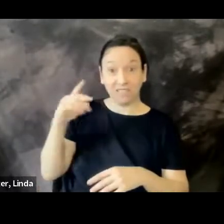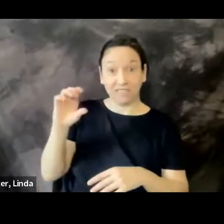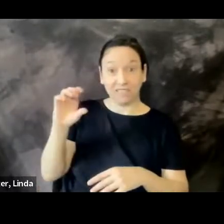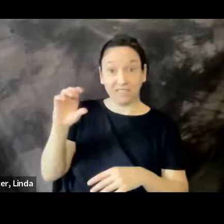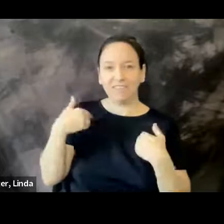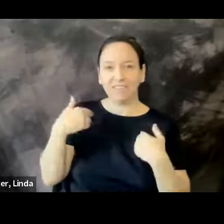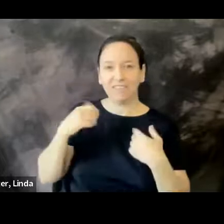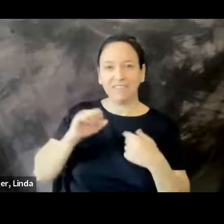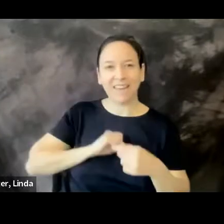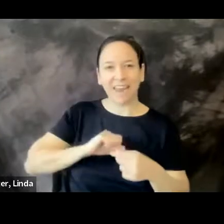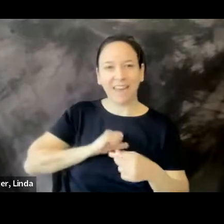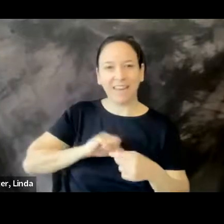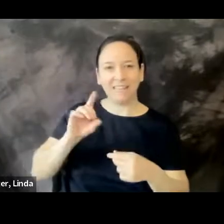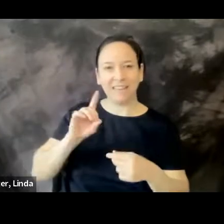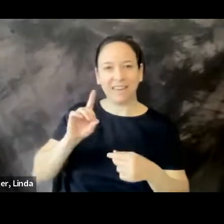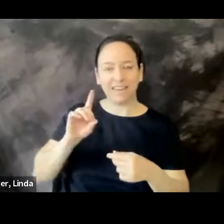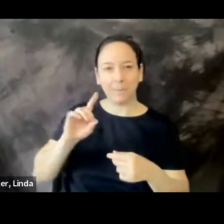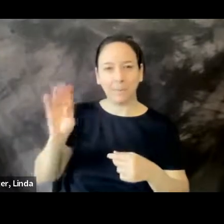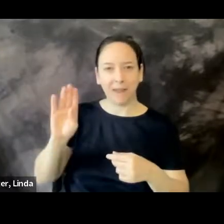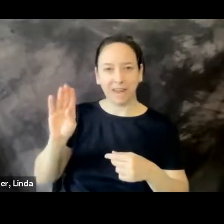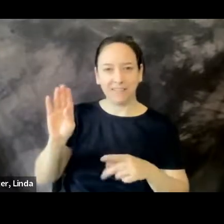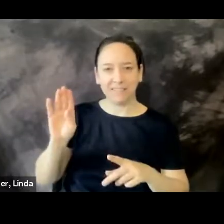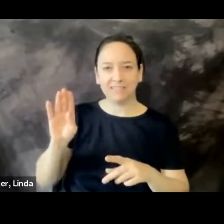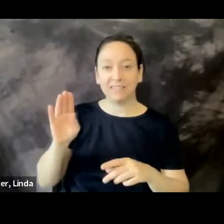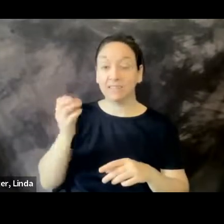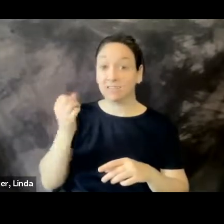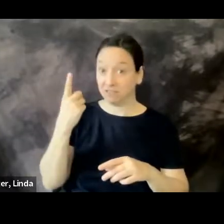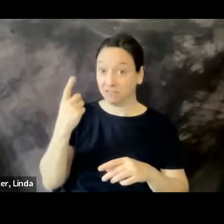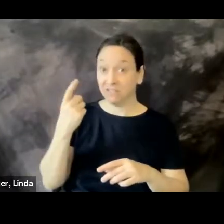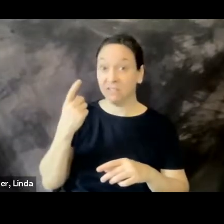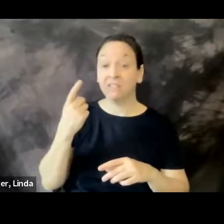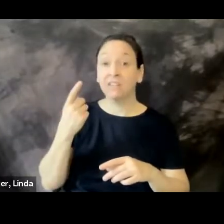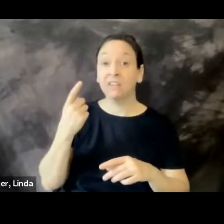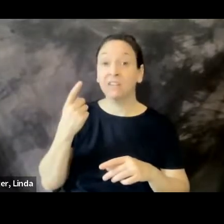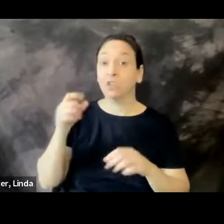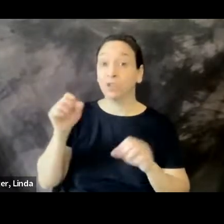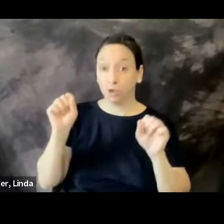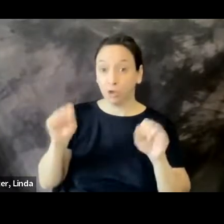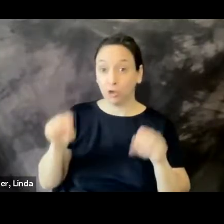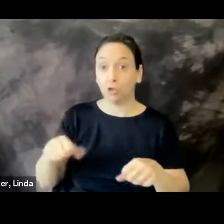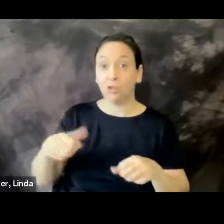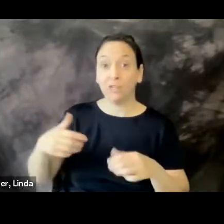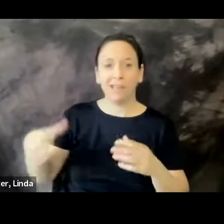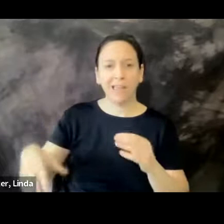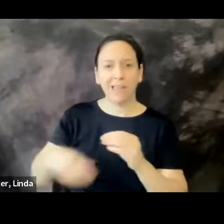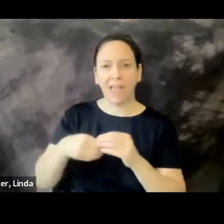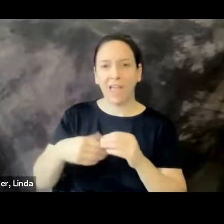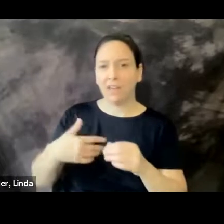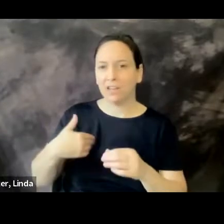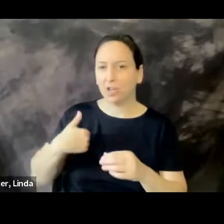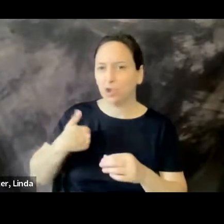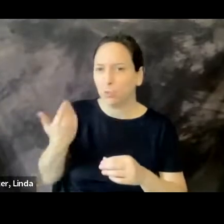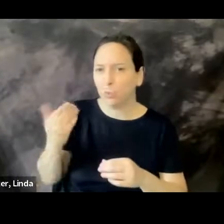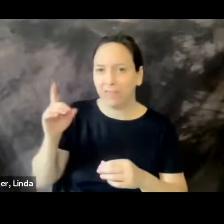database, where until recently, school police officers could add youth to the gang database based on things that they were wearing, pictures